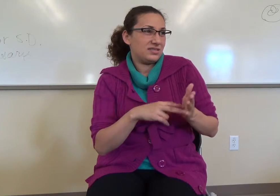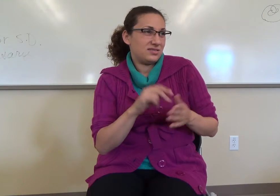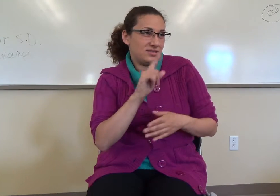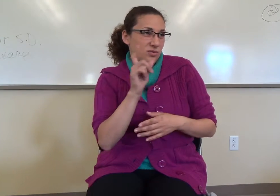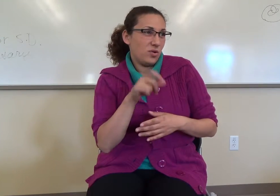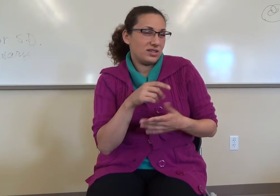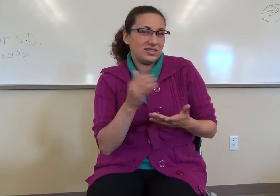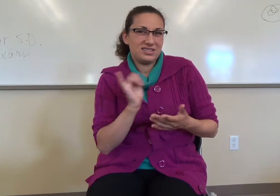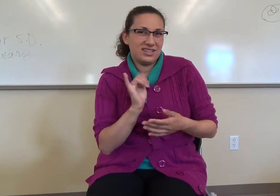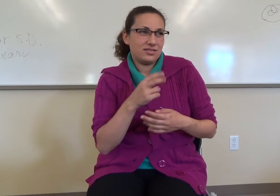asked?